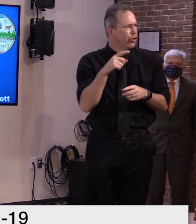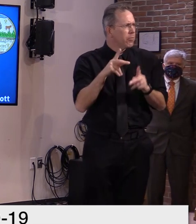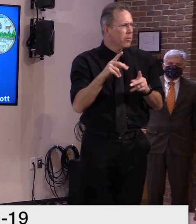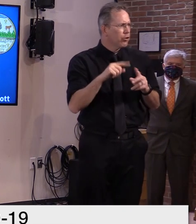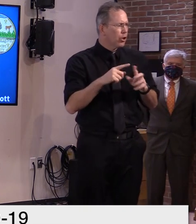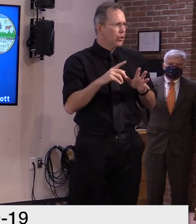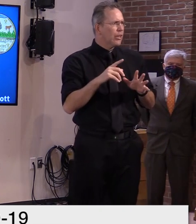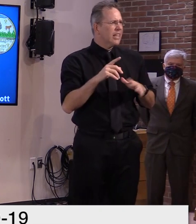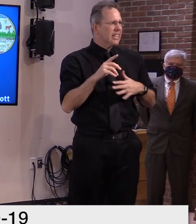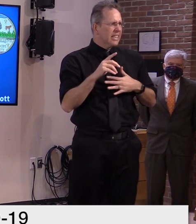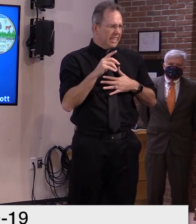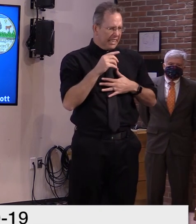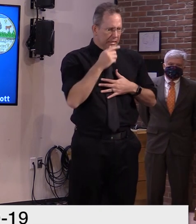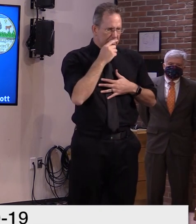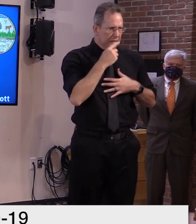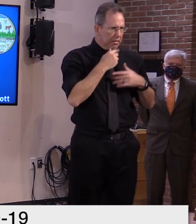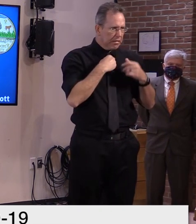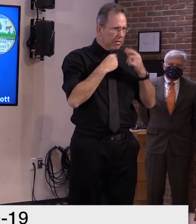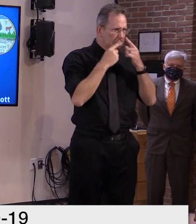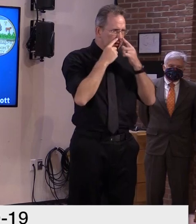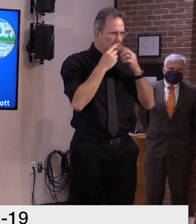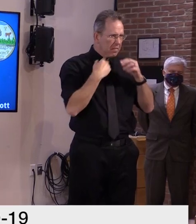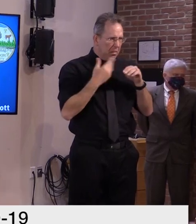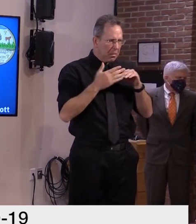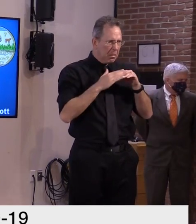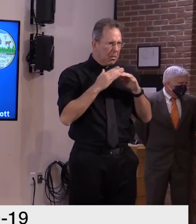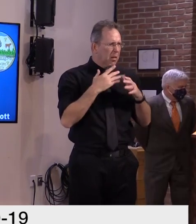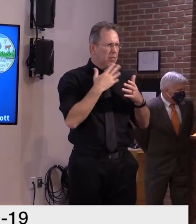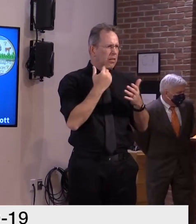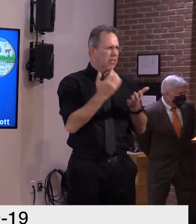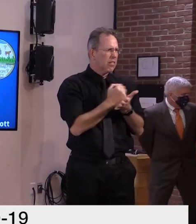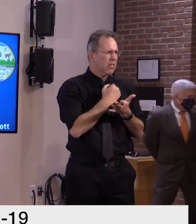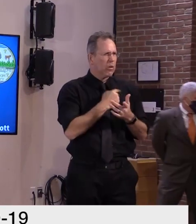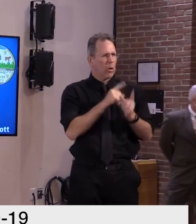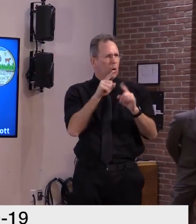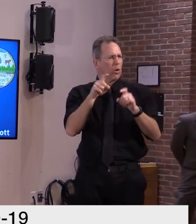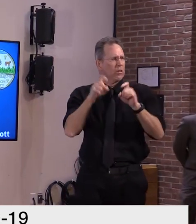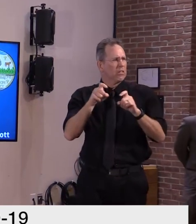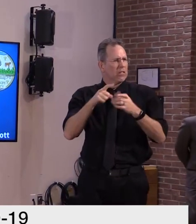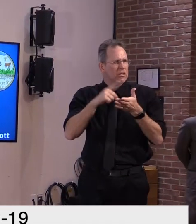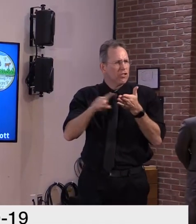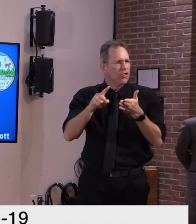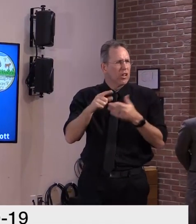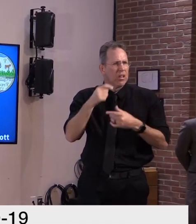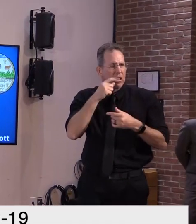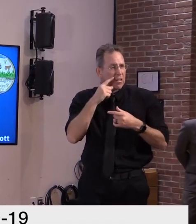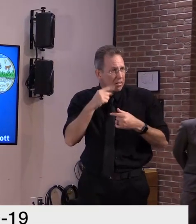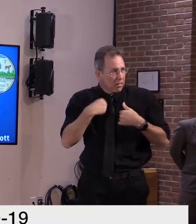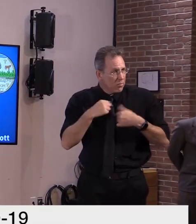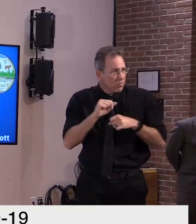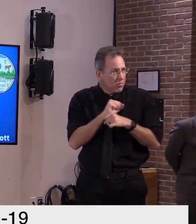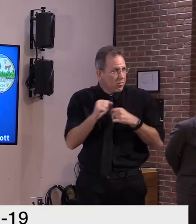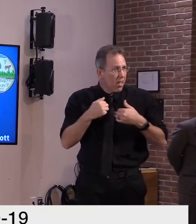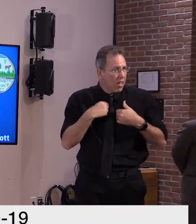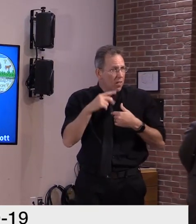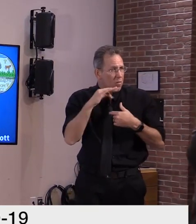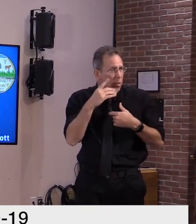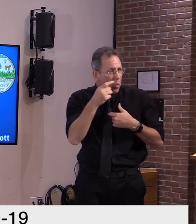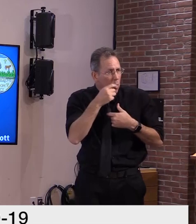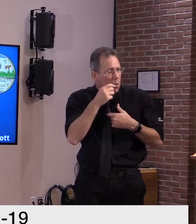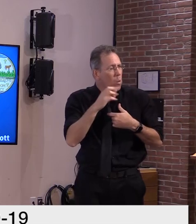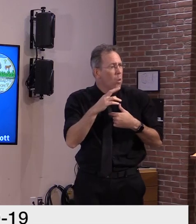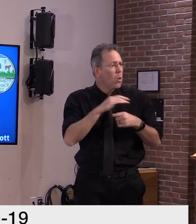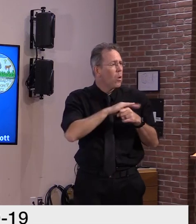health care provider and contemplate a test? Is any single